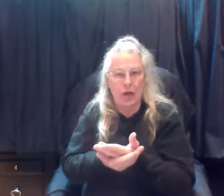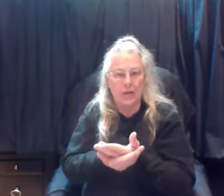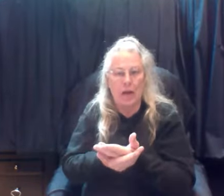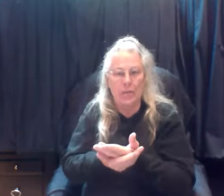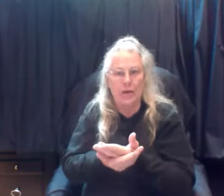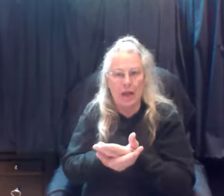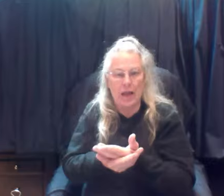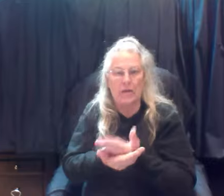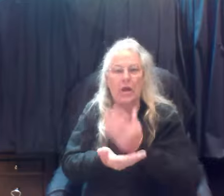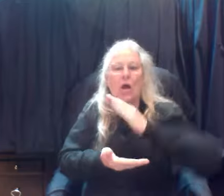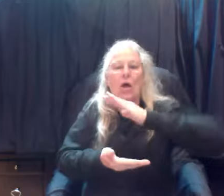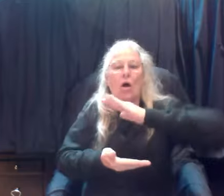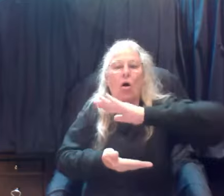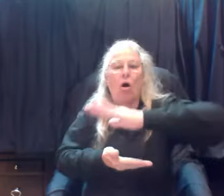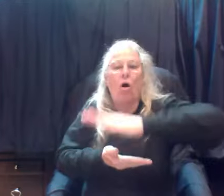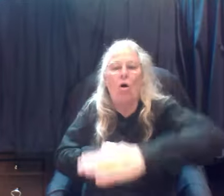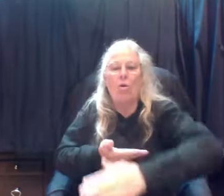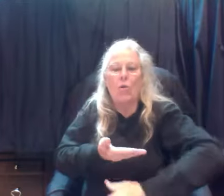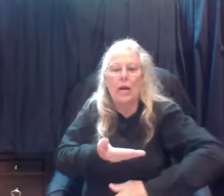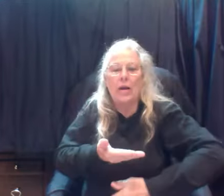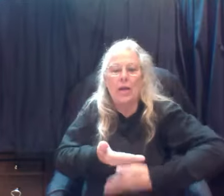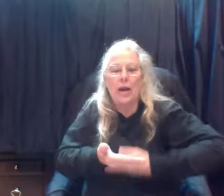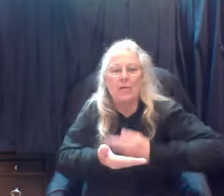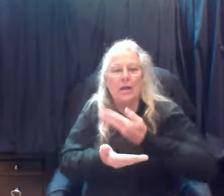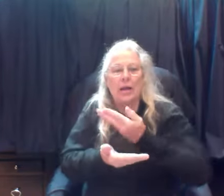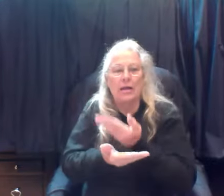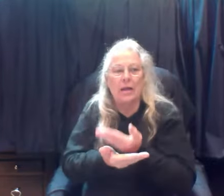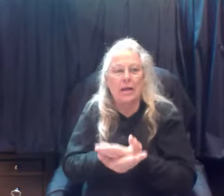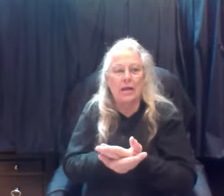-dominant hand. All the way around and lay it in.